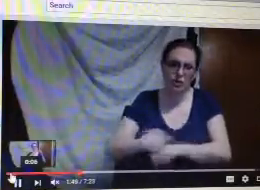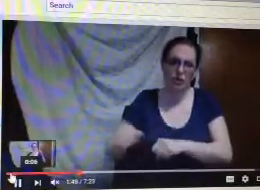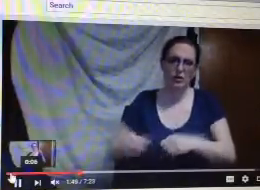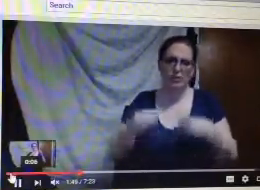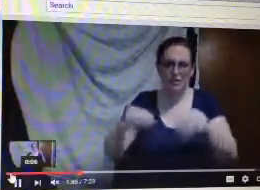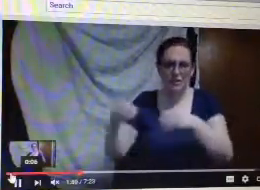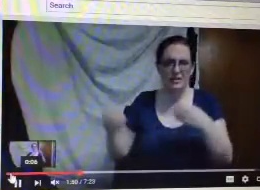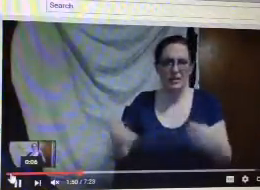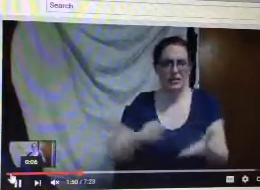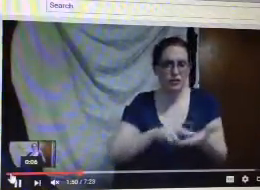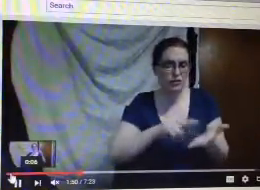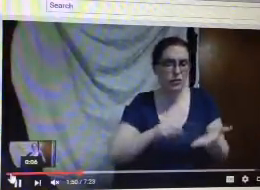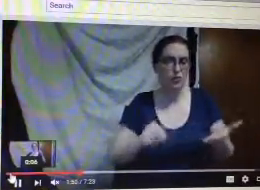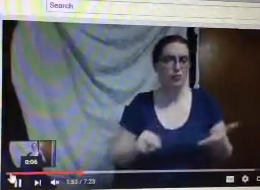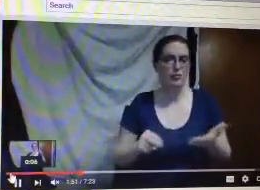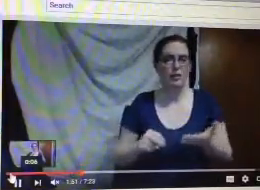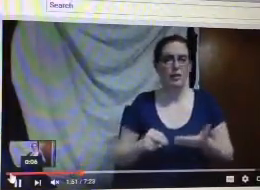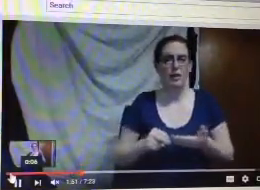together.